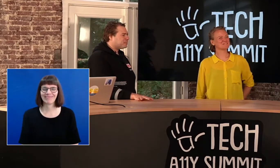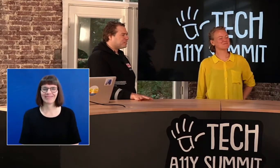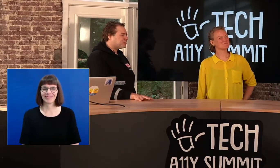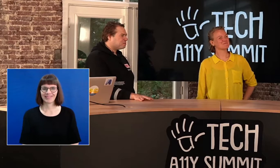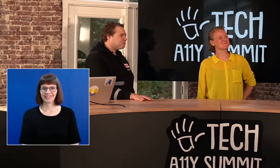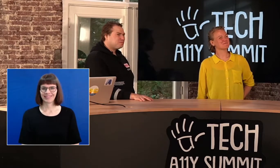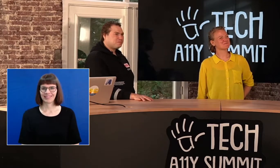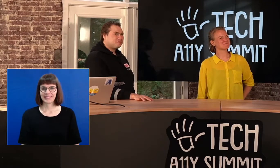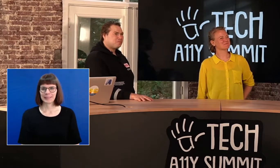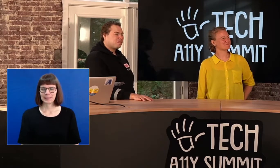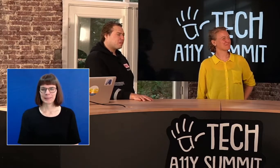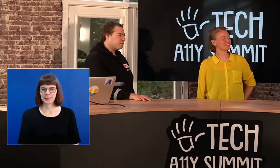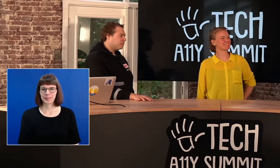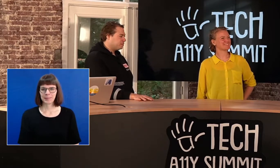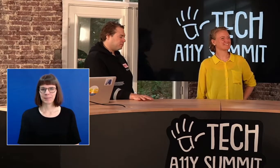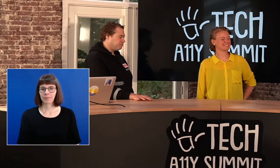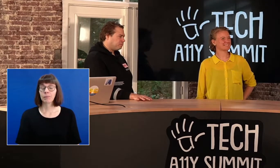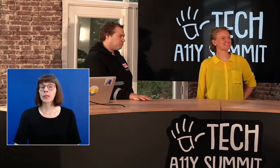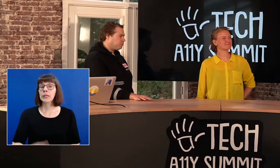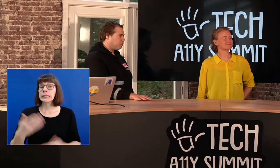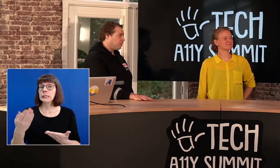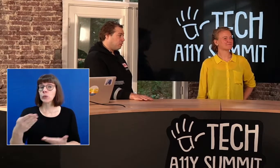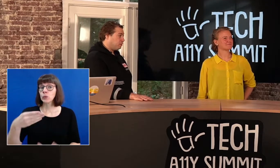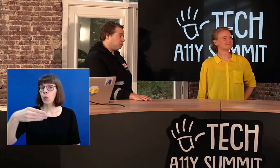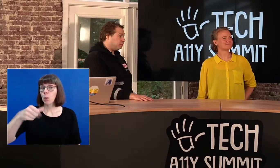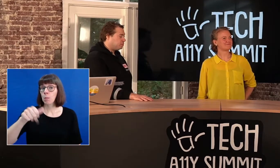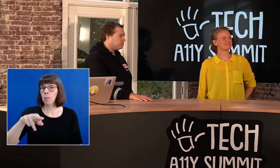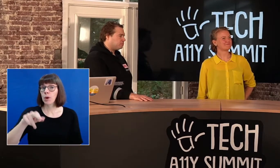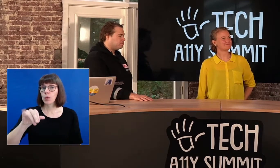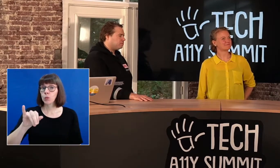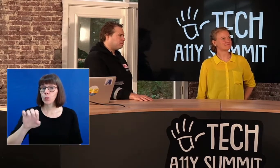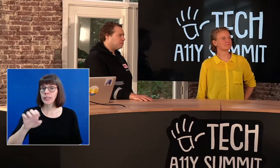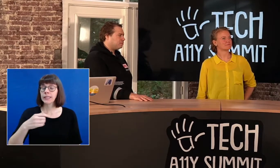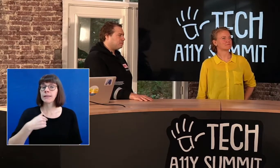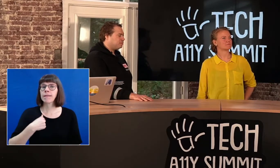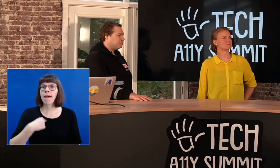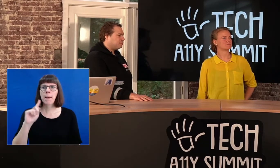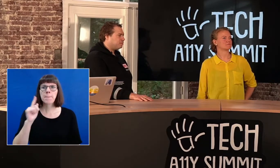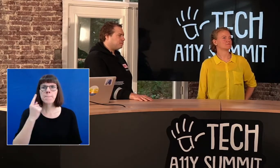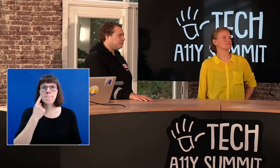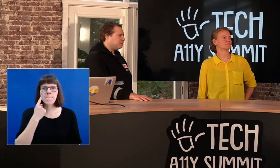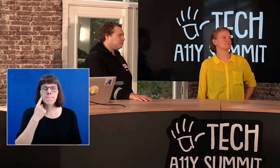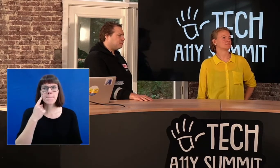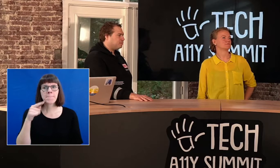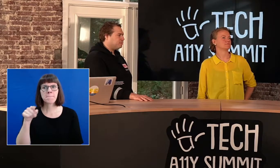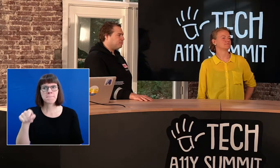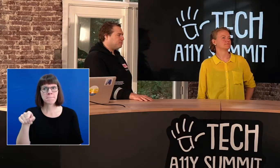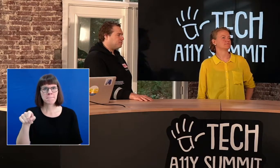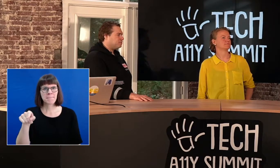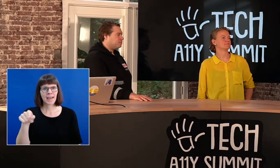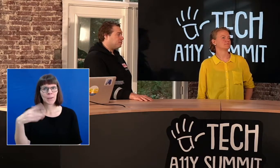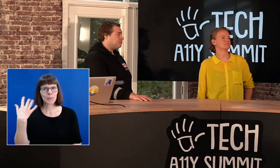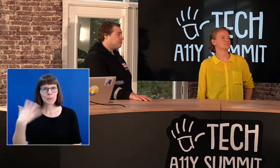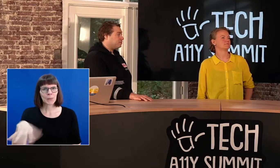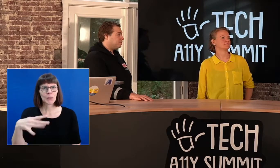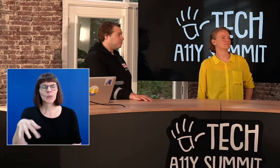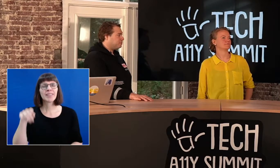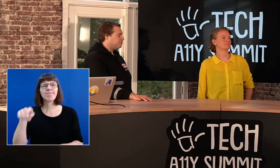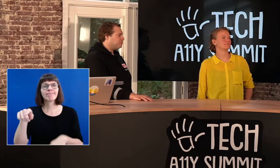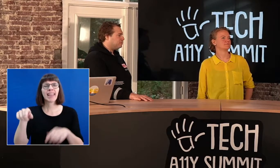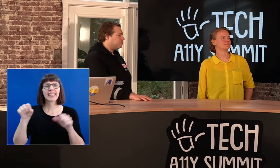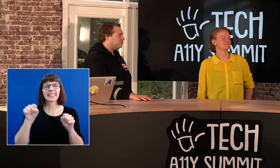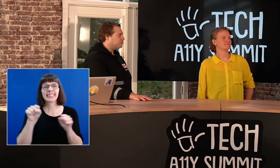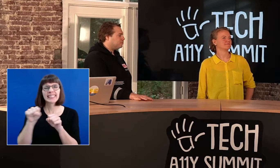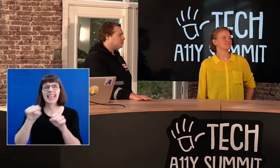So, Marie, so I have heard that you are a very big fan of kitesurfing. And